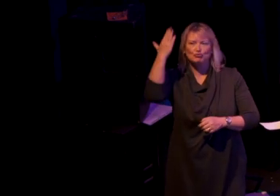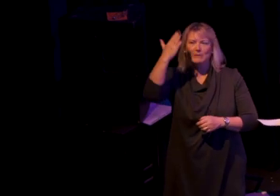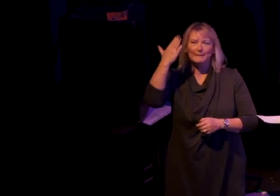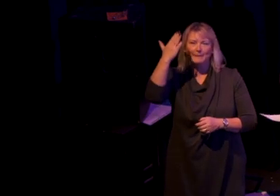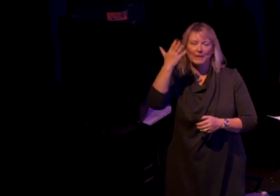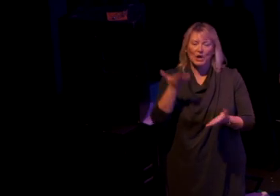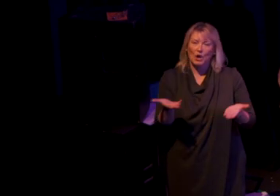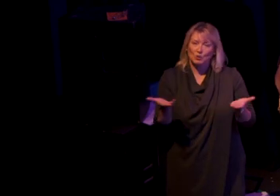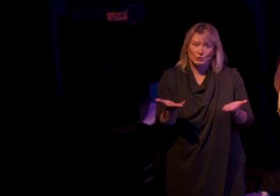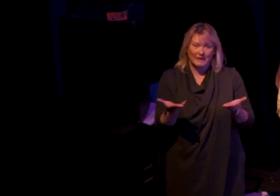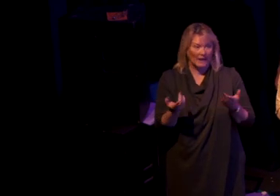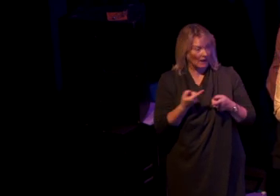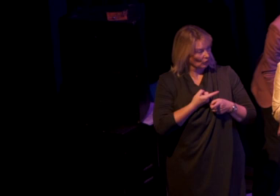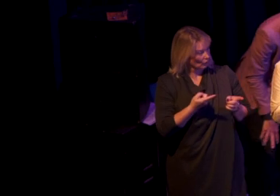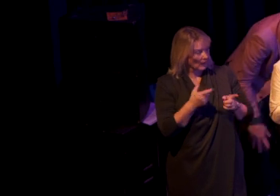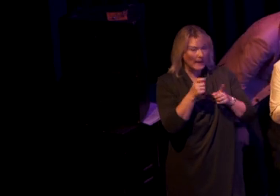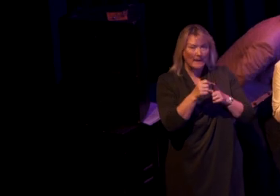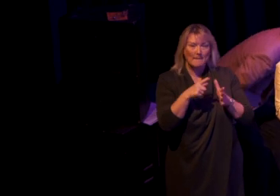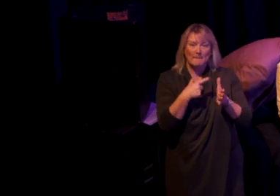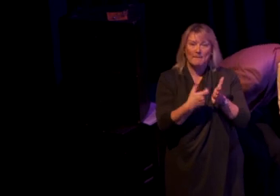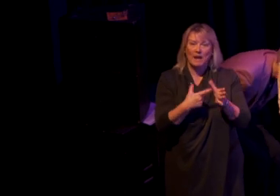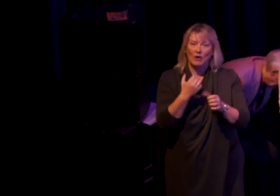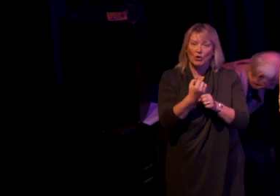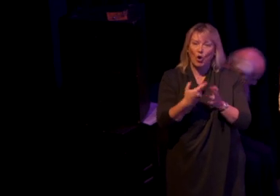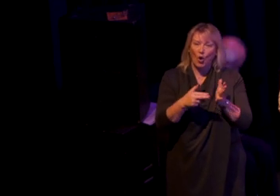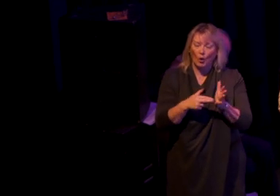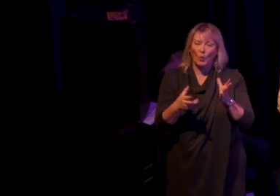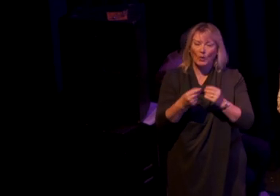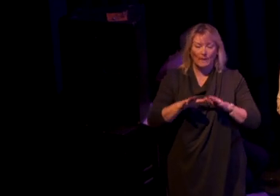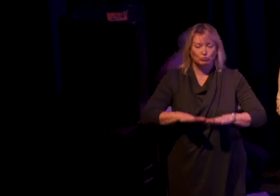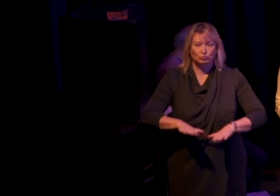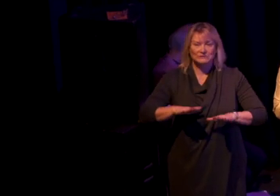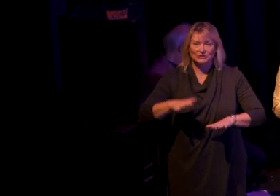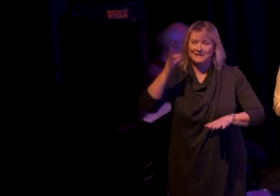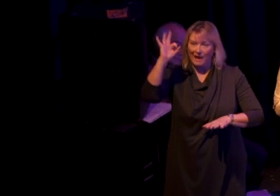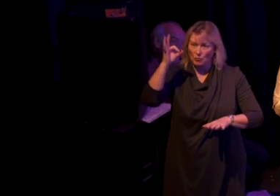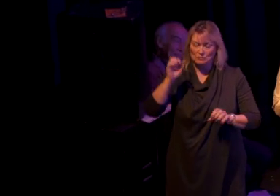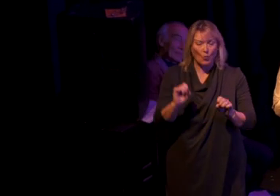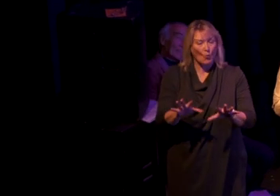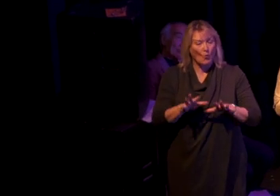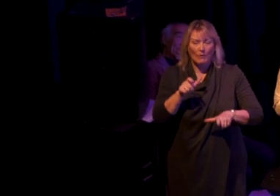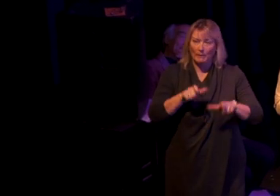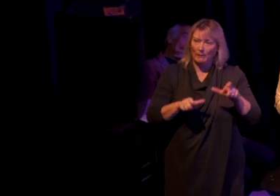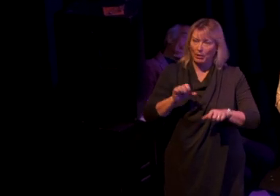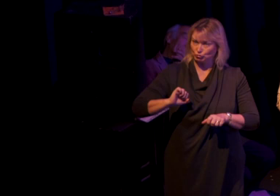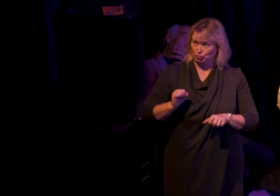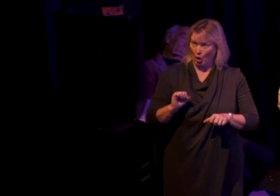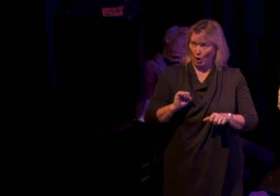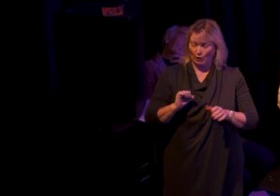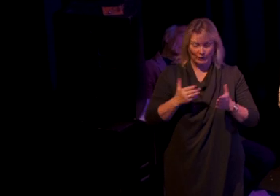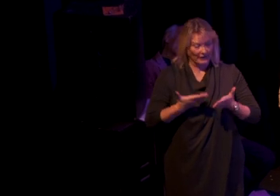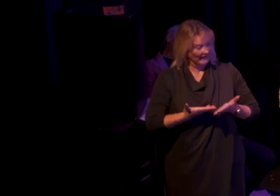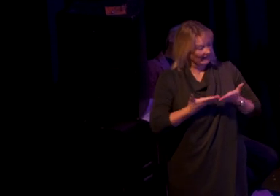you, Paragon, along with the British Council and all the wonderful people of Scotland, have given wings